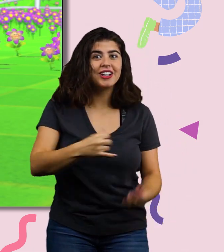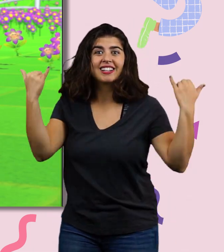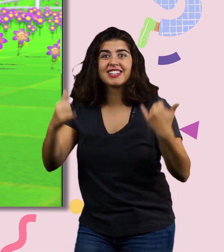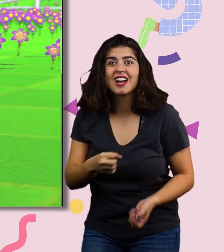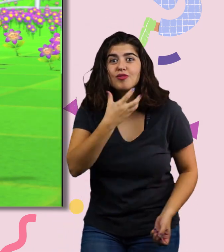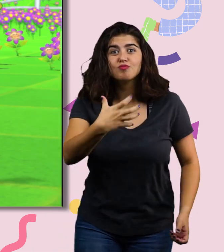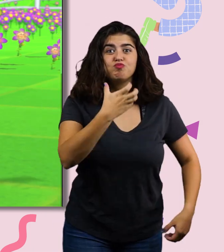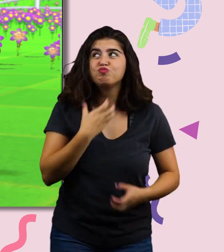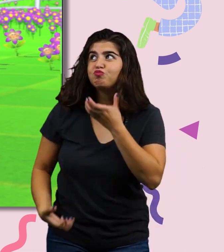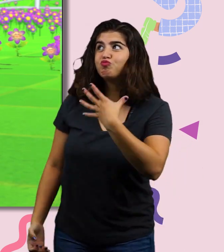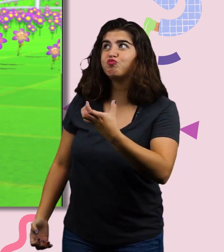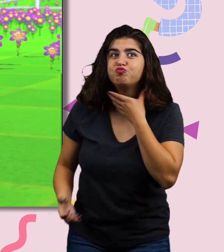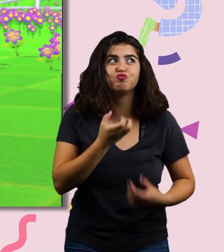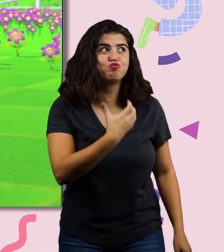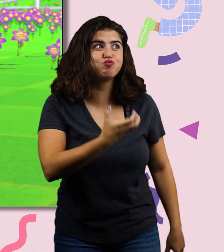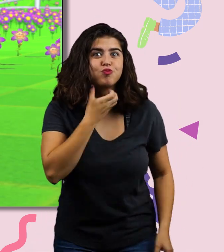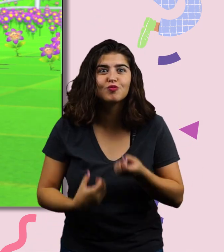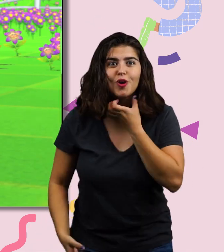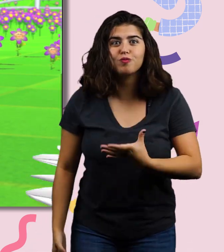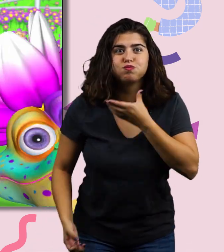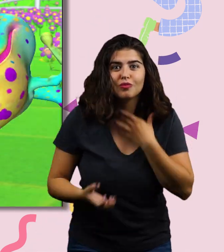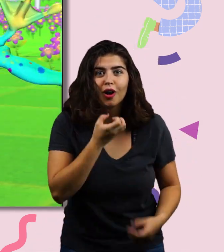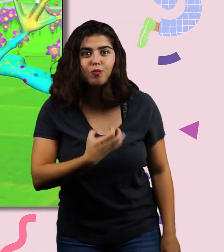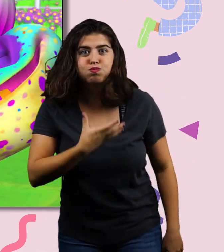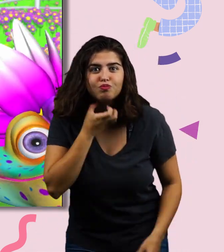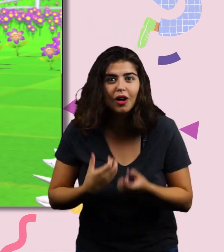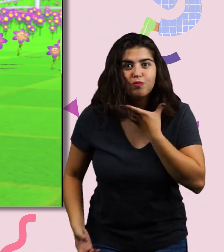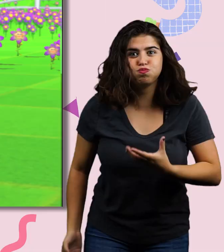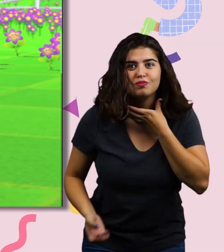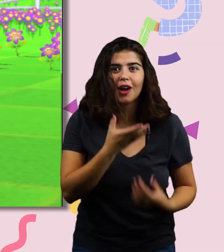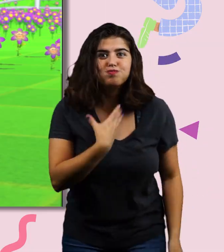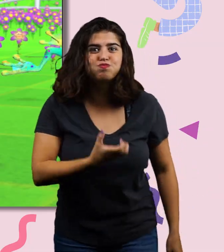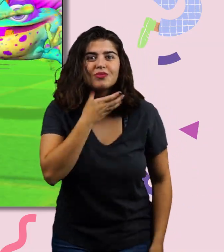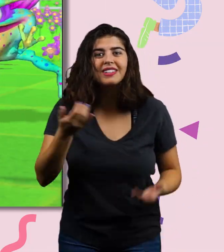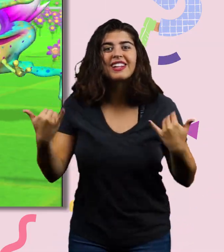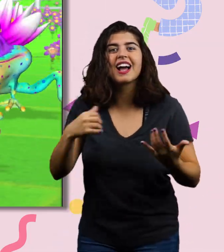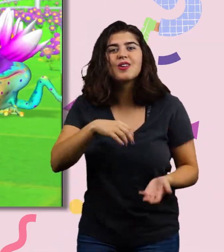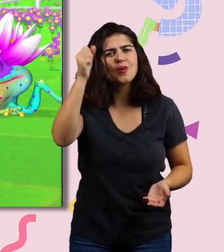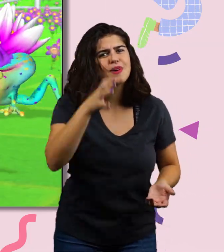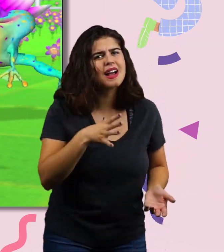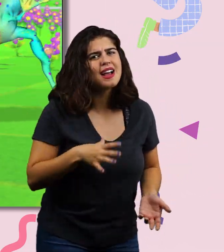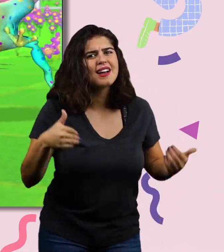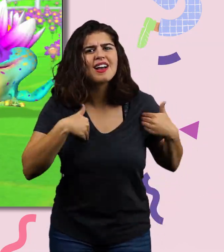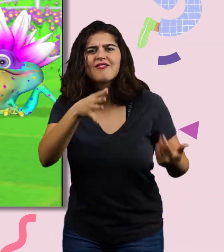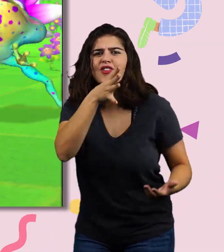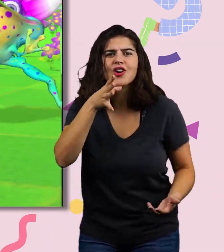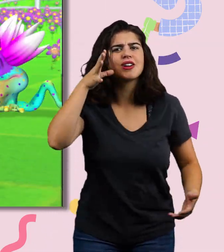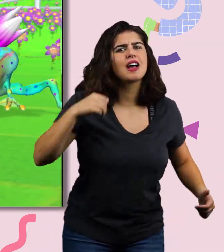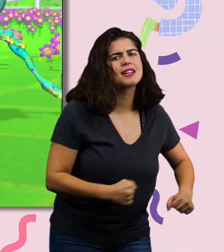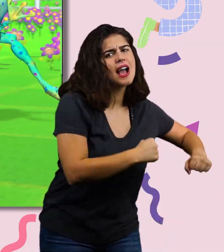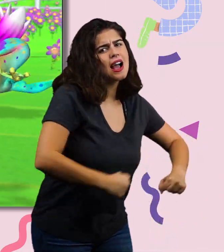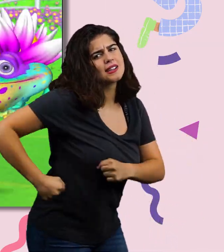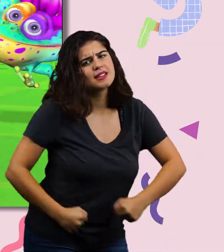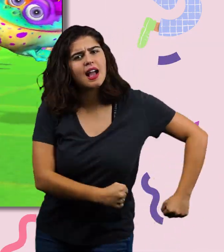E-I-E-I-O-E-O. With a fribbit ribbit here and a fribbit ribbit there, here a ribbit, there a ribbit, everywhere fribbit ribbits. Old MacDonald had a